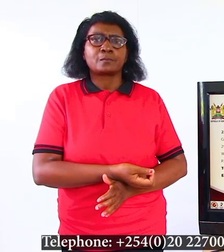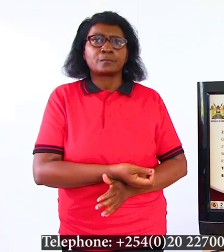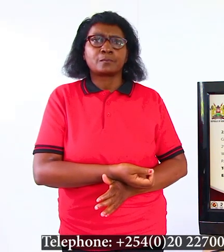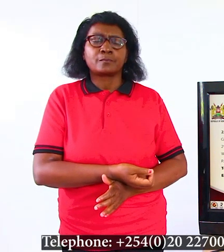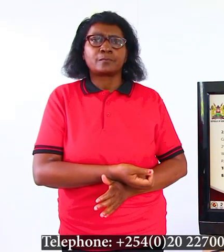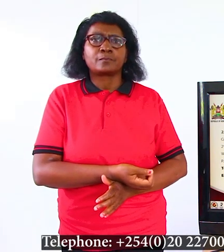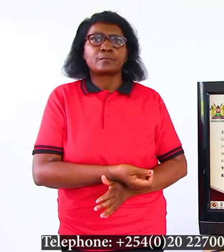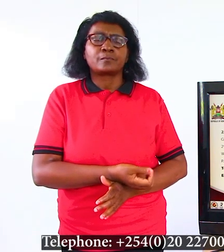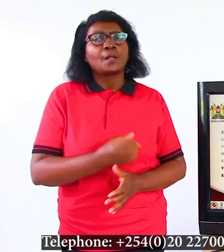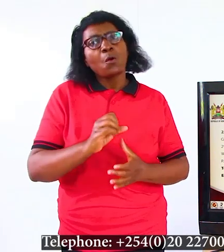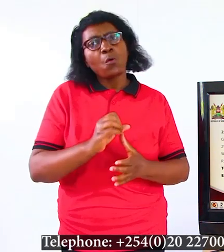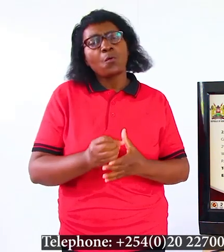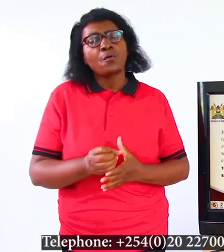000 or